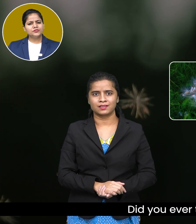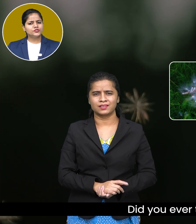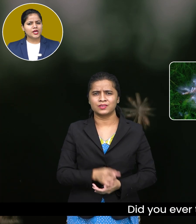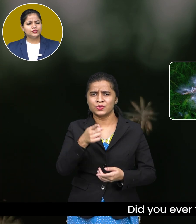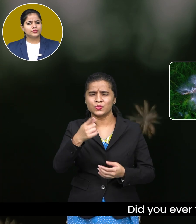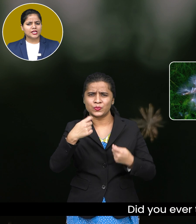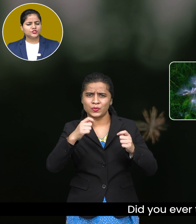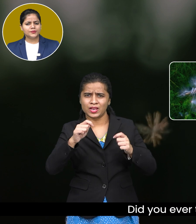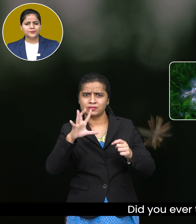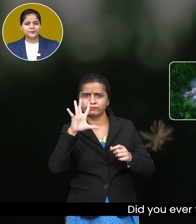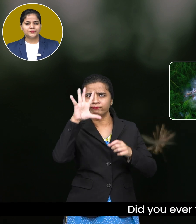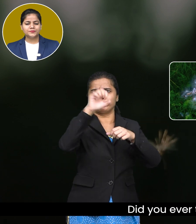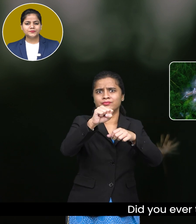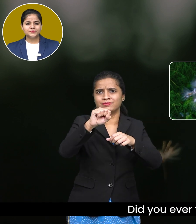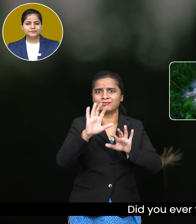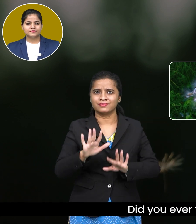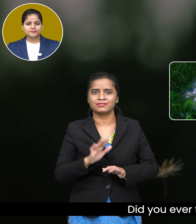Did you ever try to catch them?